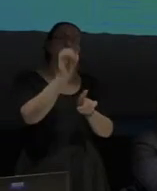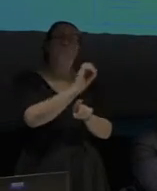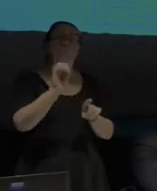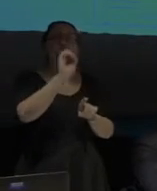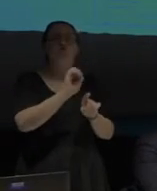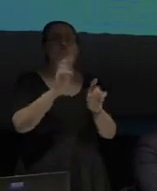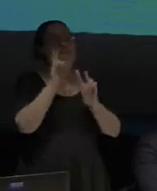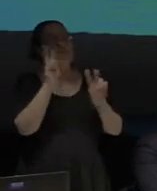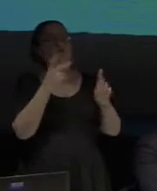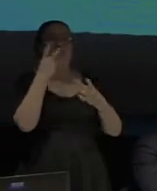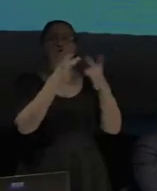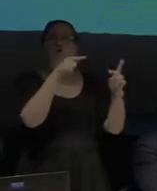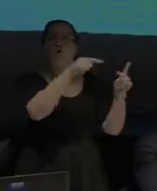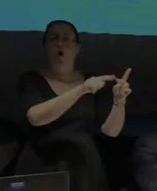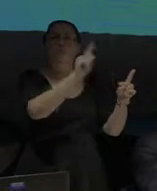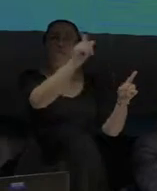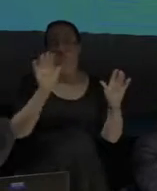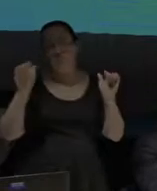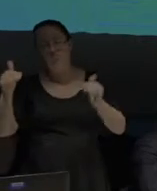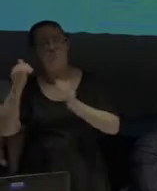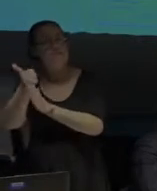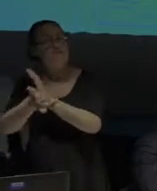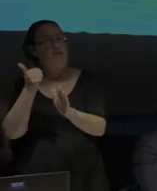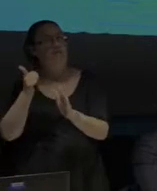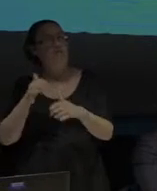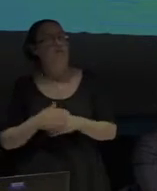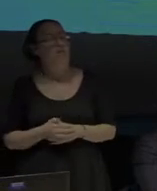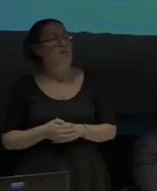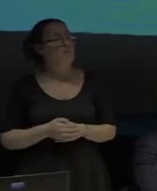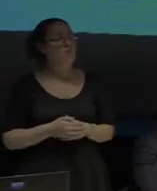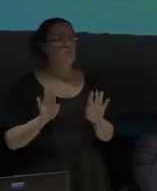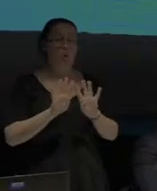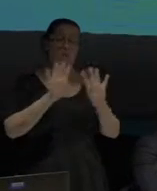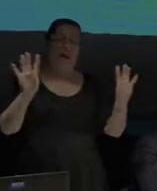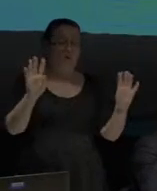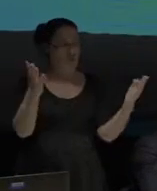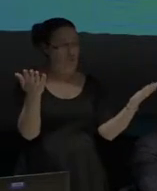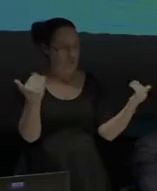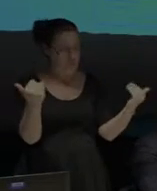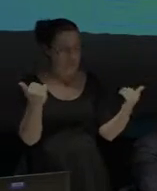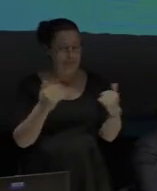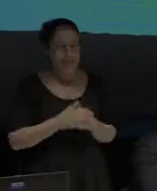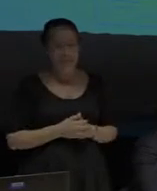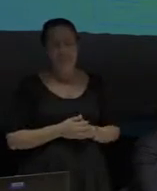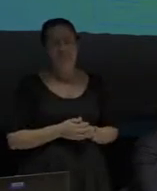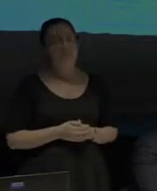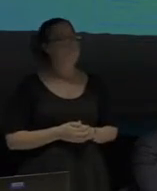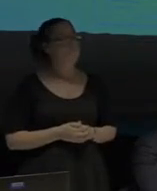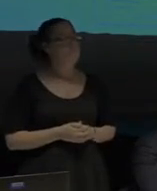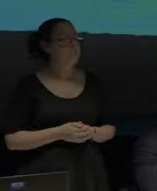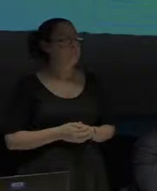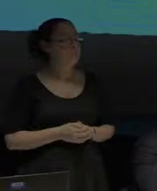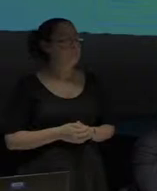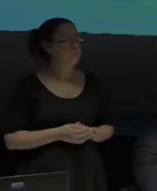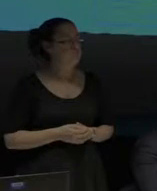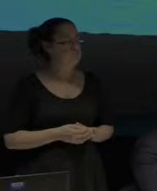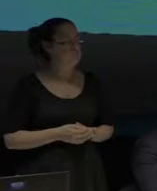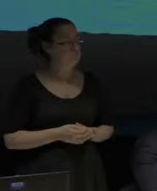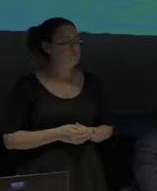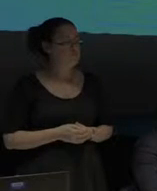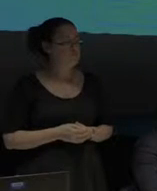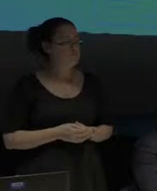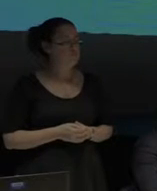a lot more skillful. So I welcome my panel, and what I'd like to do to start off with is